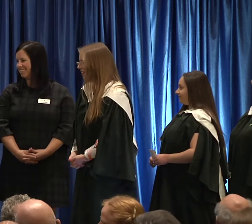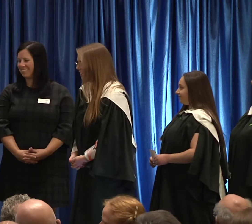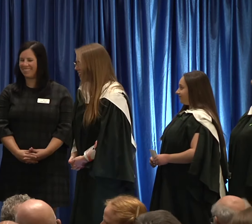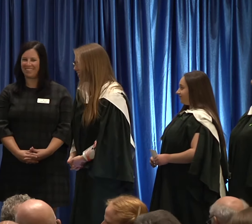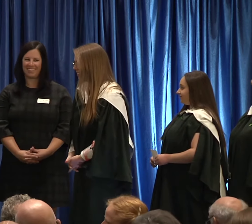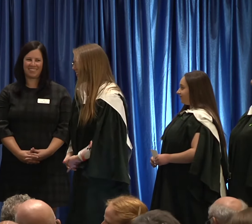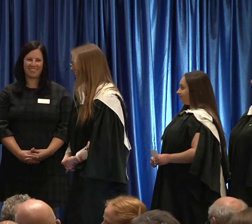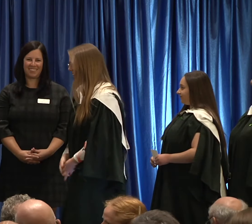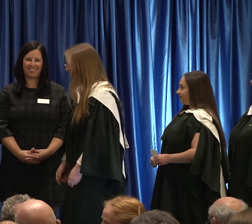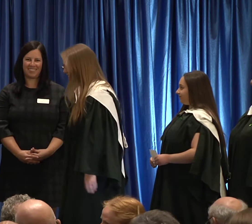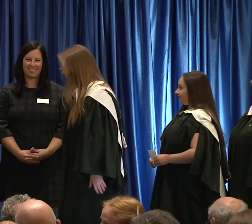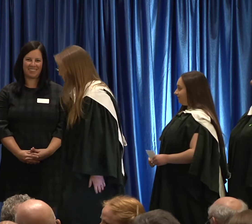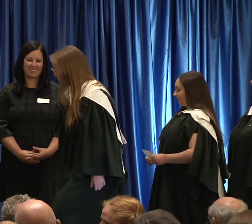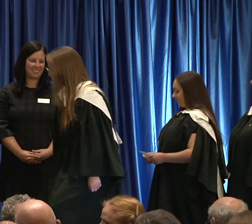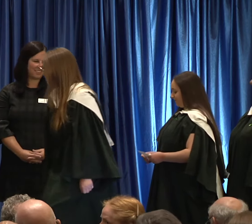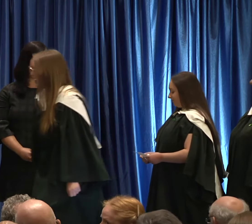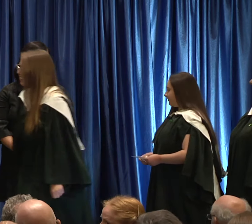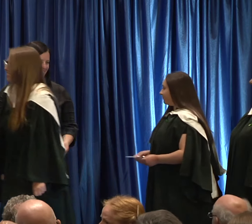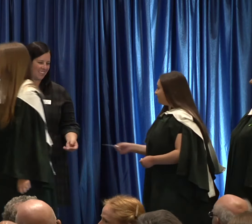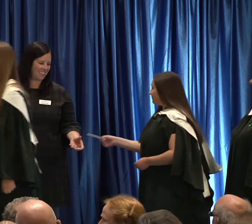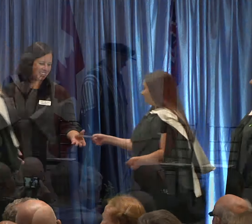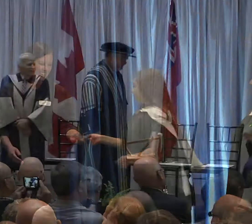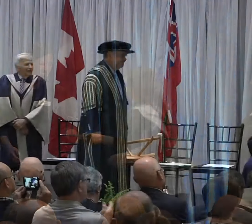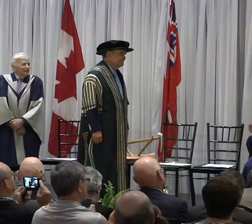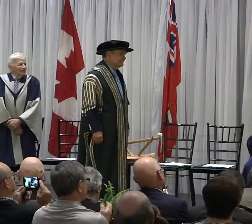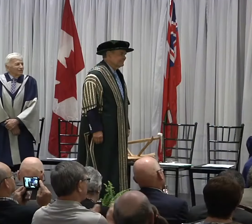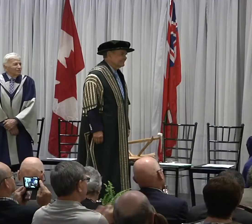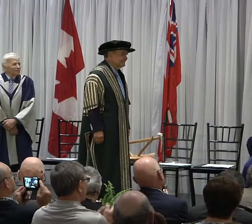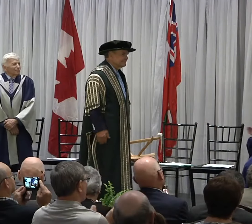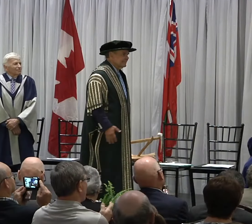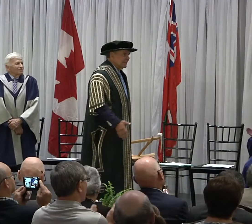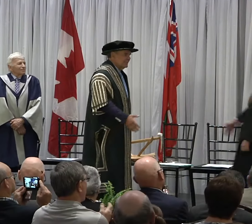Jessica Lynn Prentice Nash.